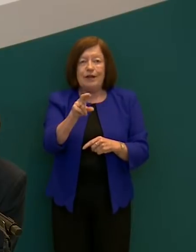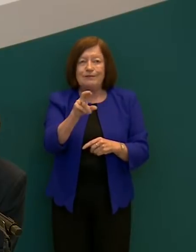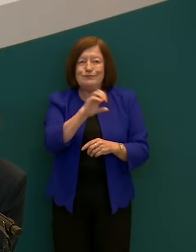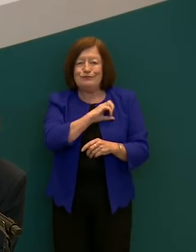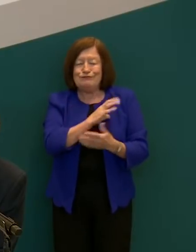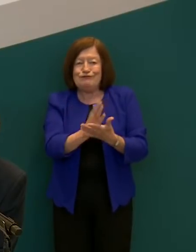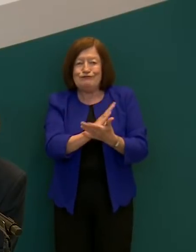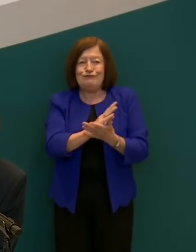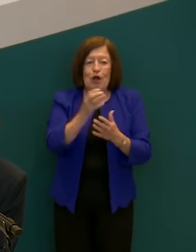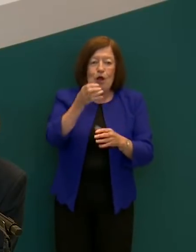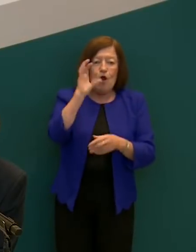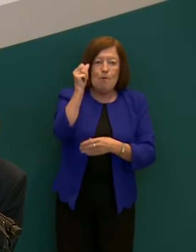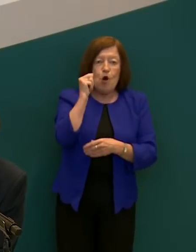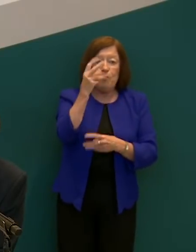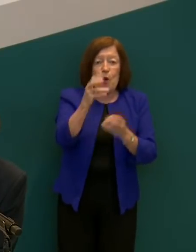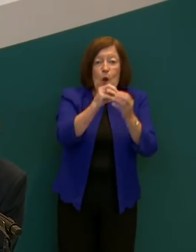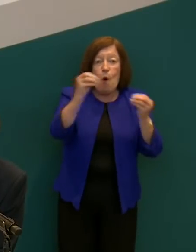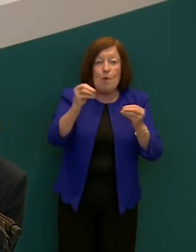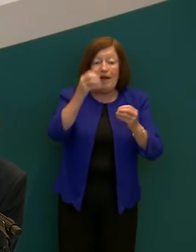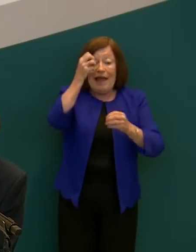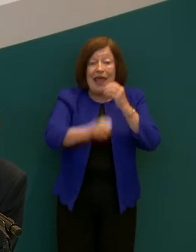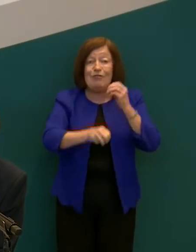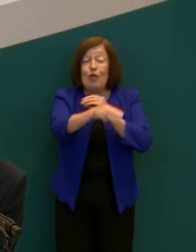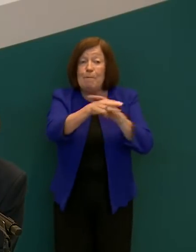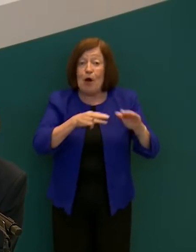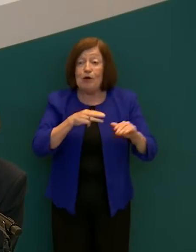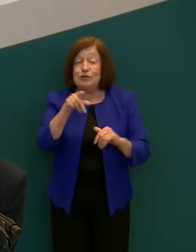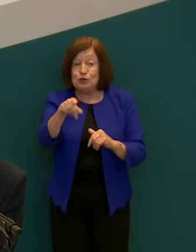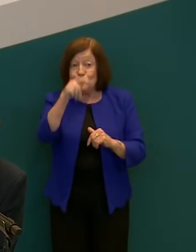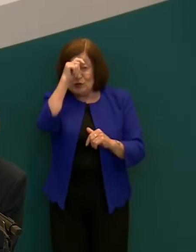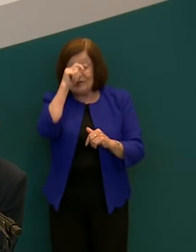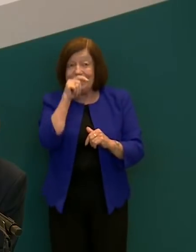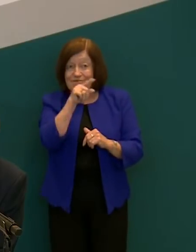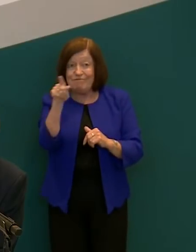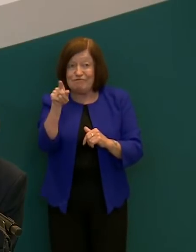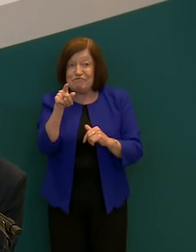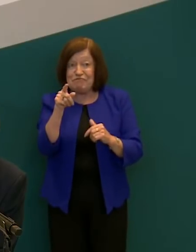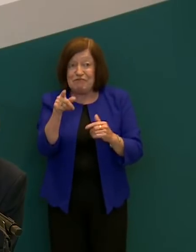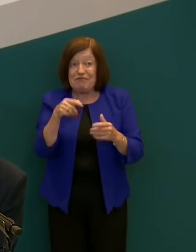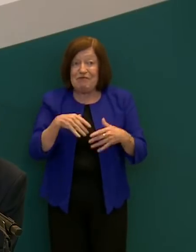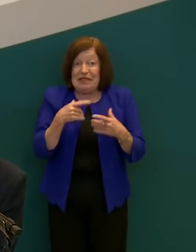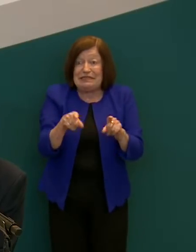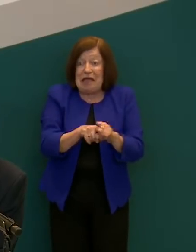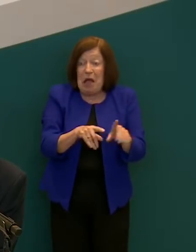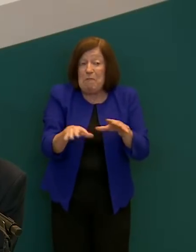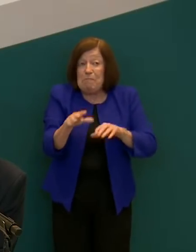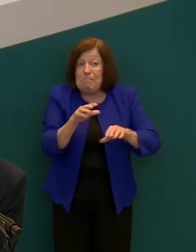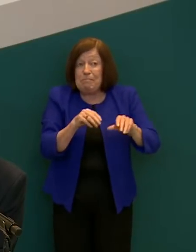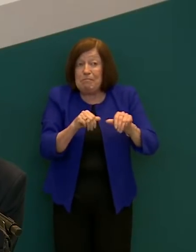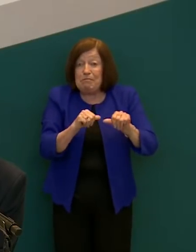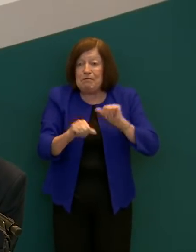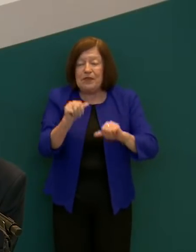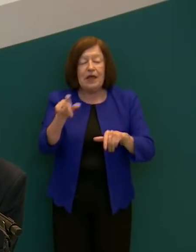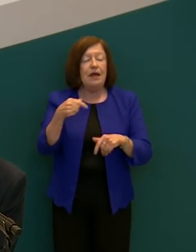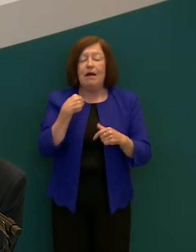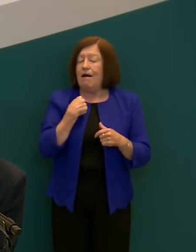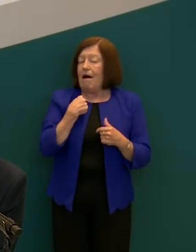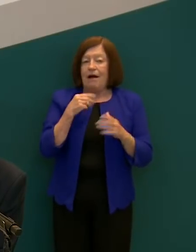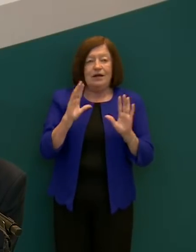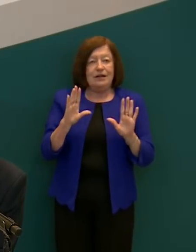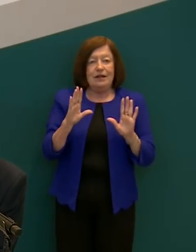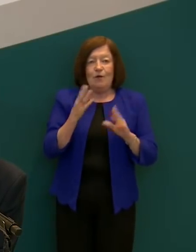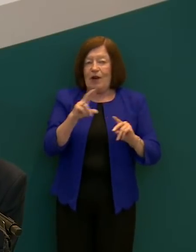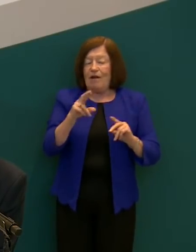be allowed to reopen at the end of the month. Do you share their pessimism about that? So I'm not going